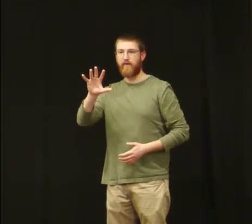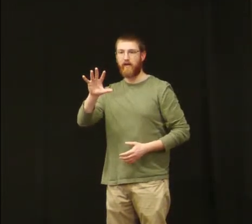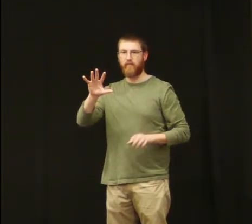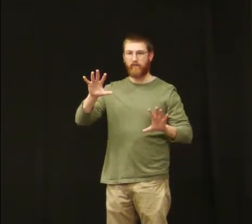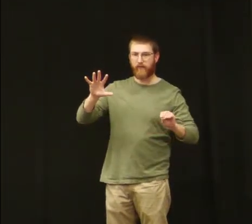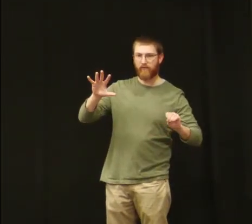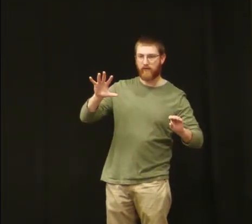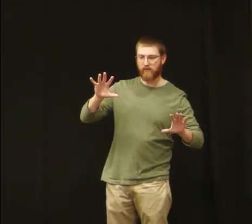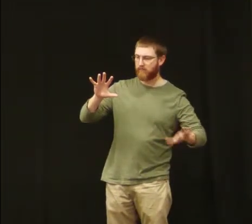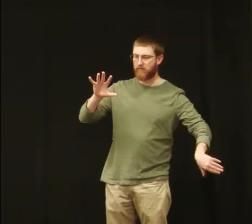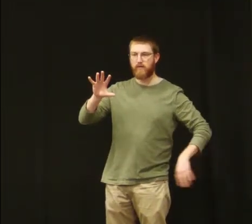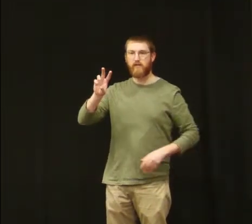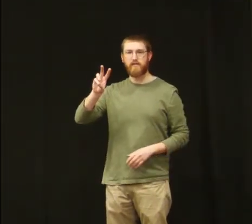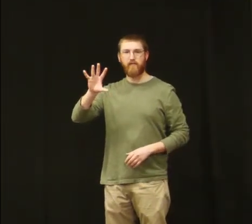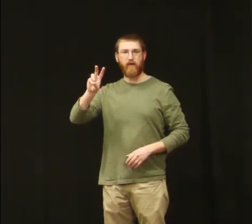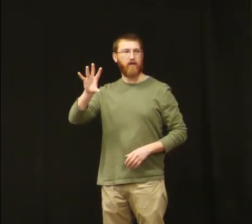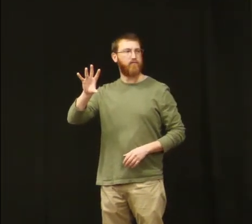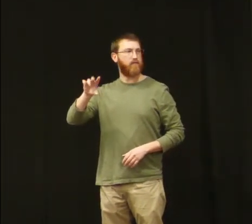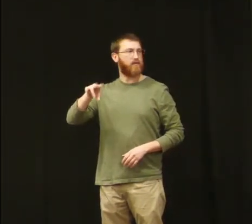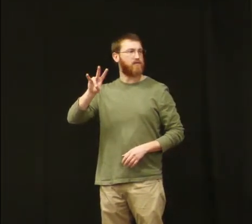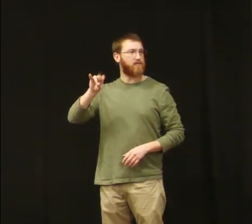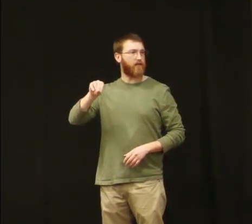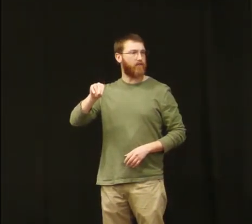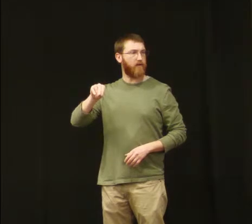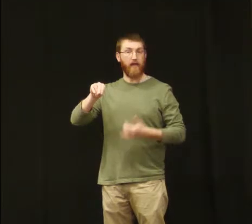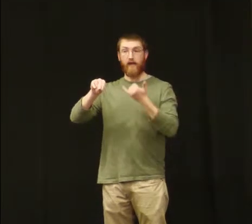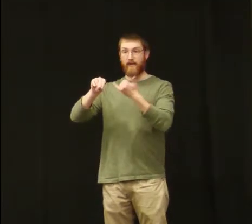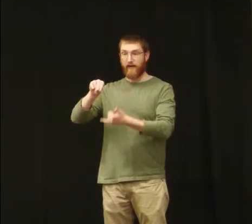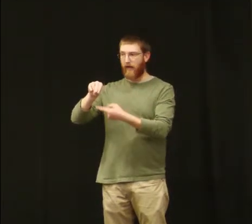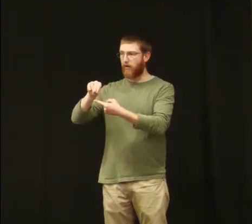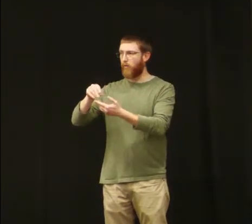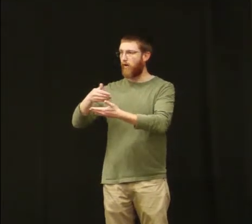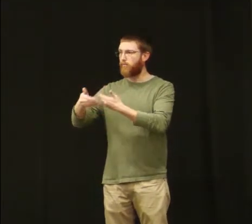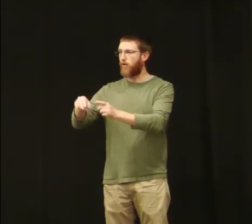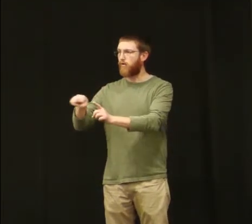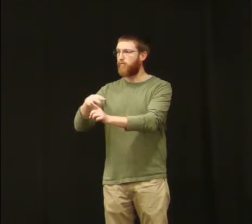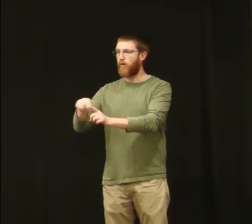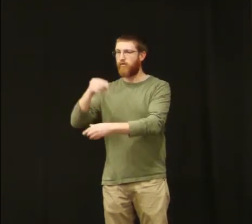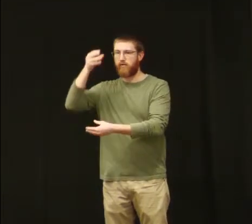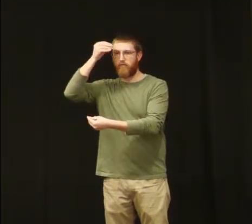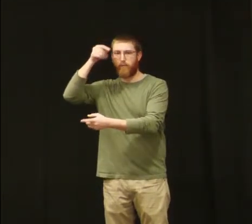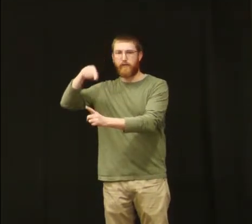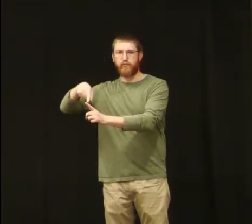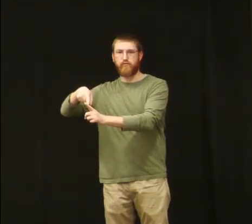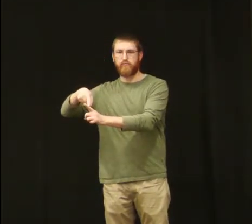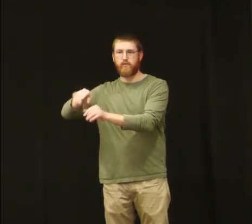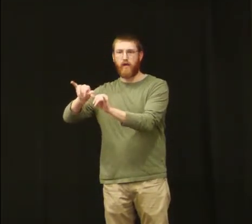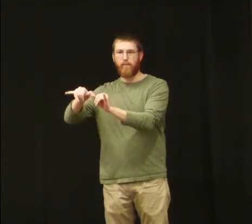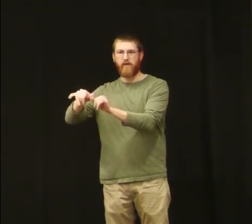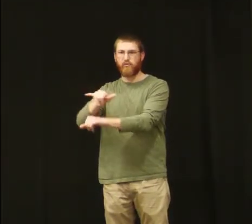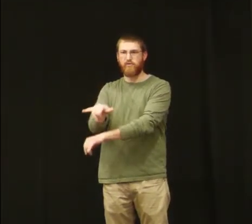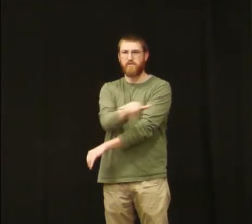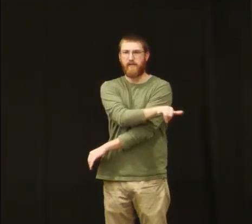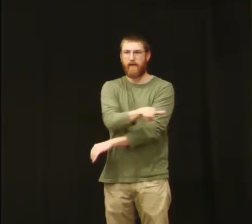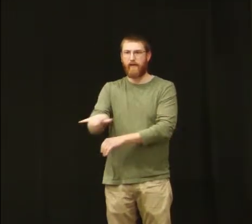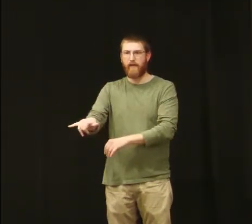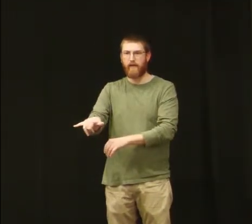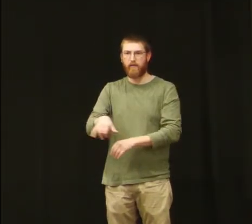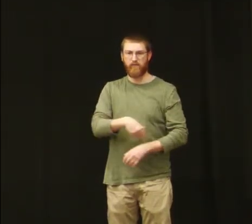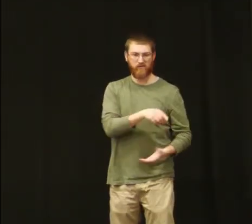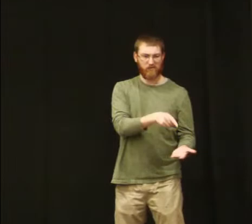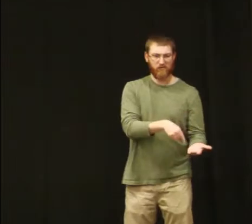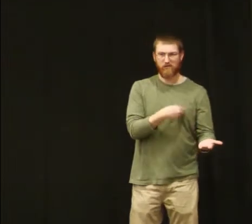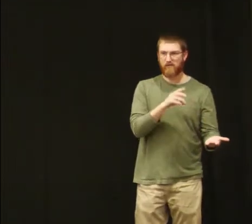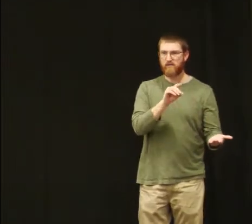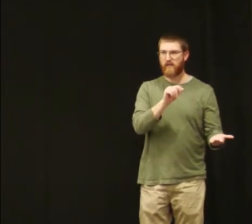70%. Then you can use progress monitoring data because you're going to measure it the same way. You've got the data on